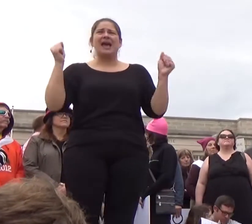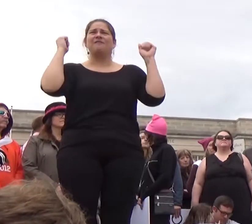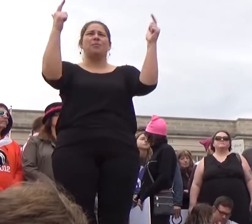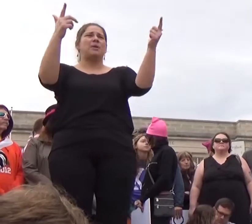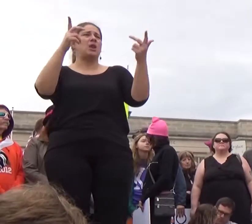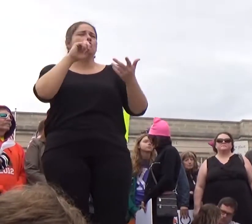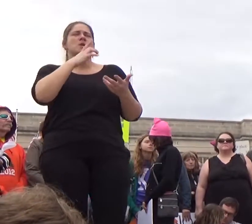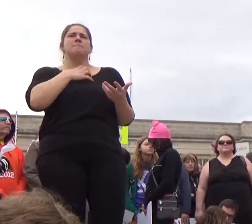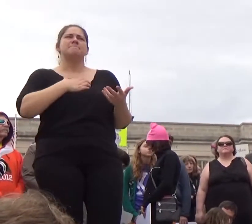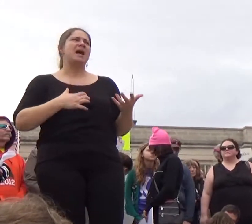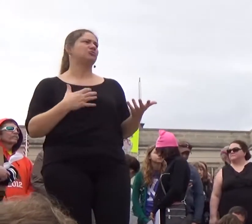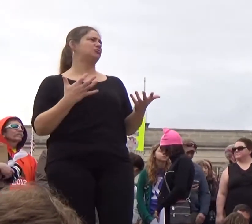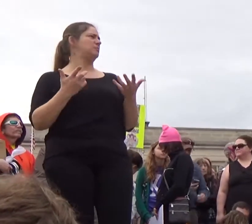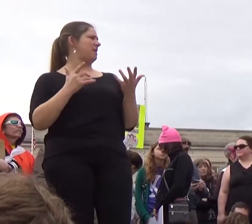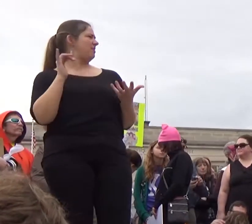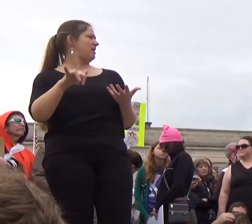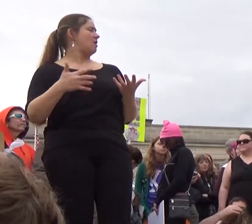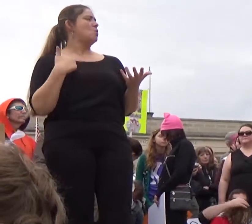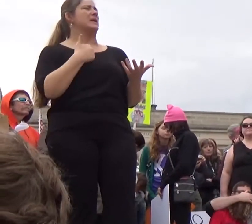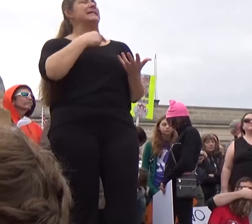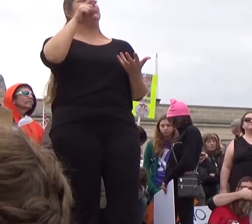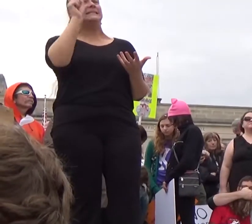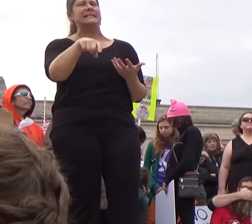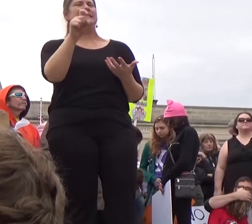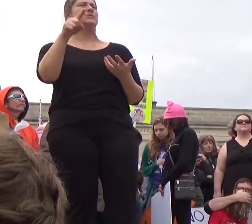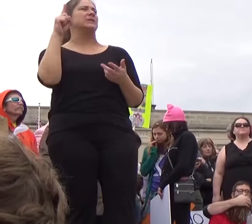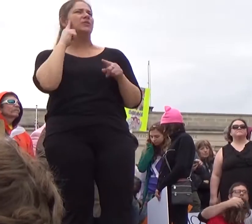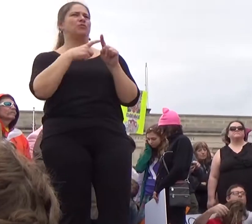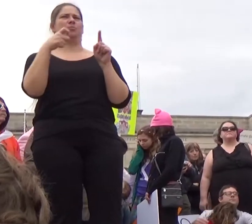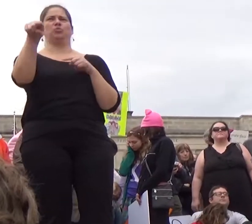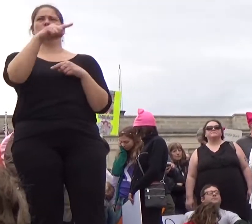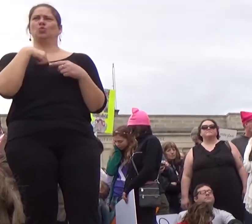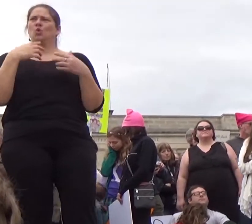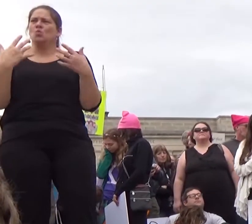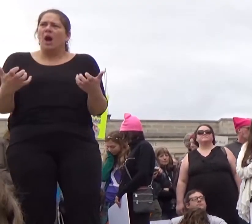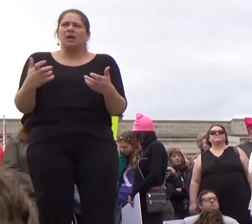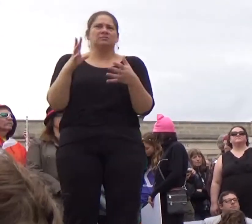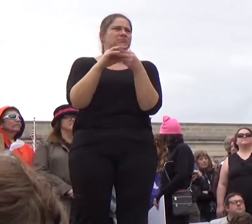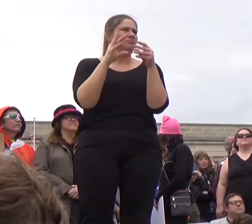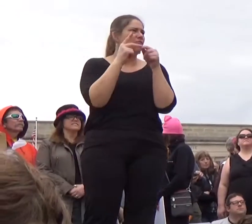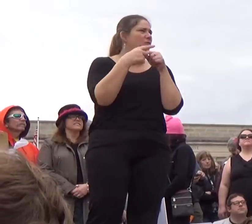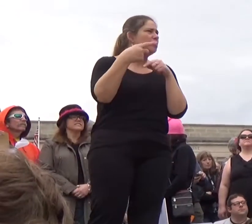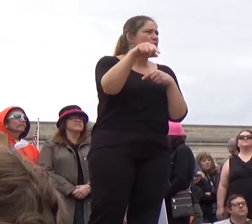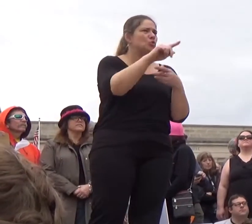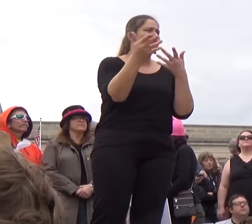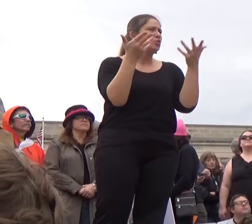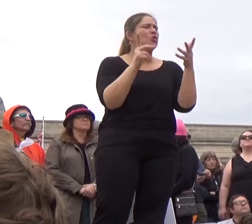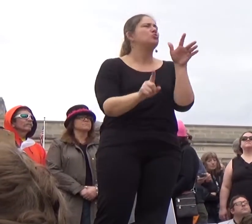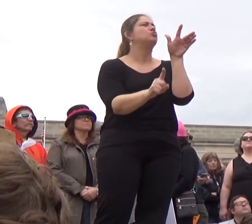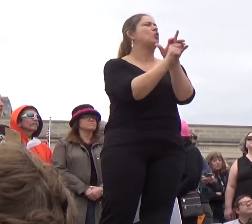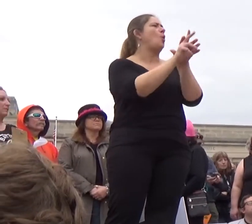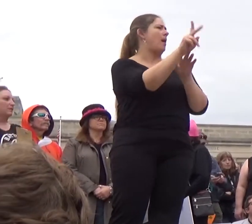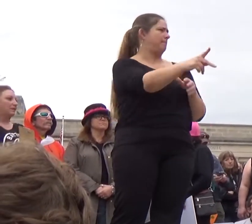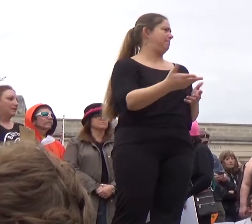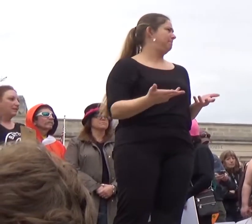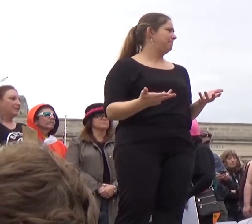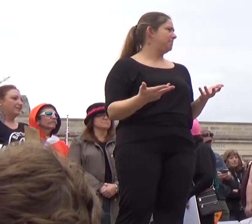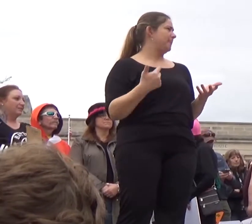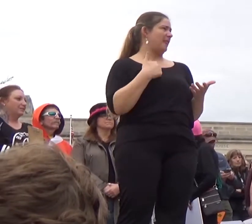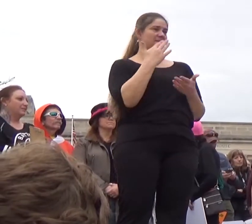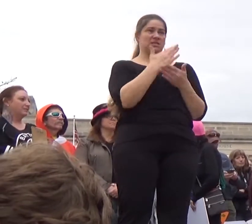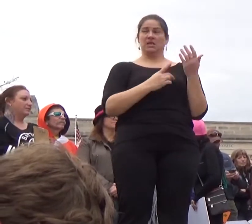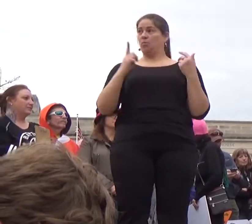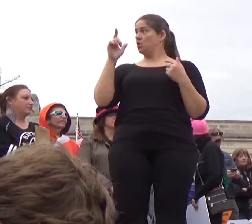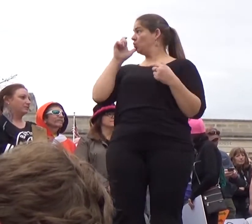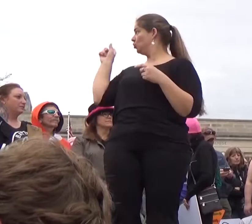so passionate about here today. We need to hear from you. We want to hear from you. So show up. We have